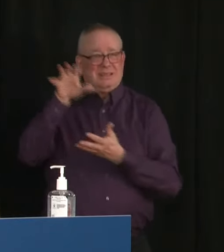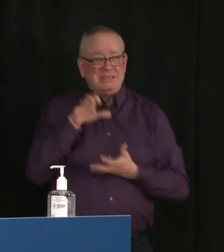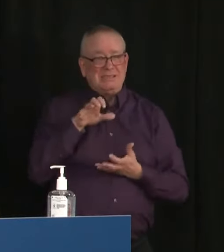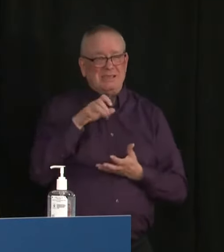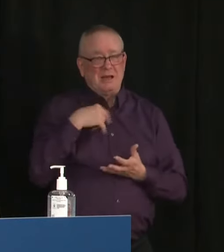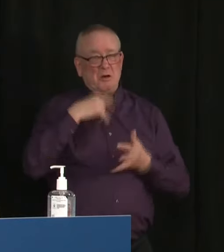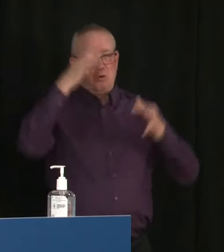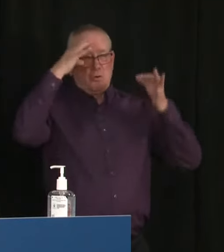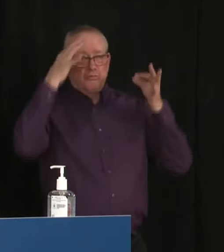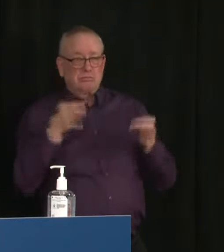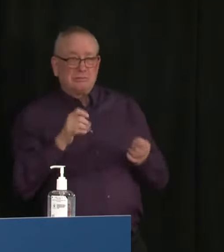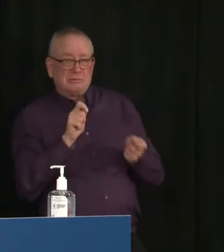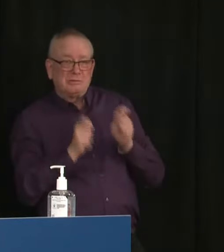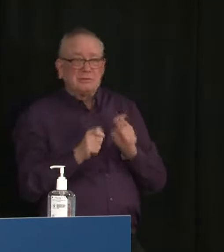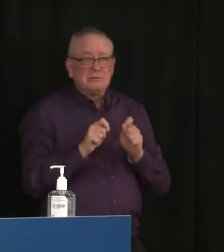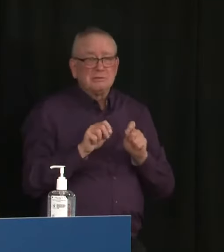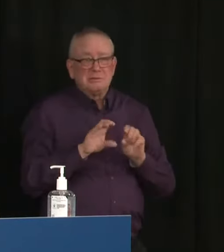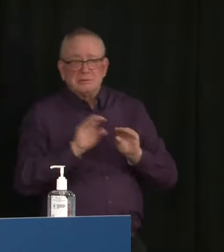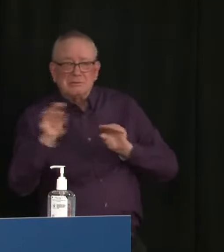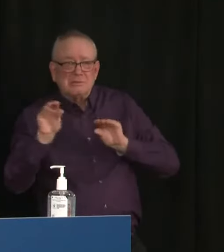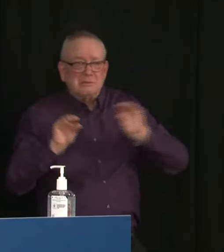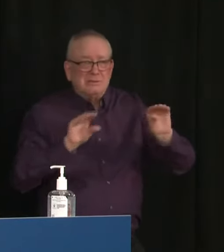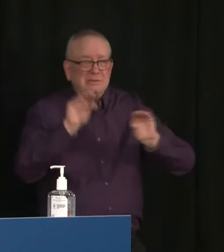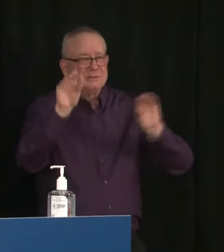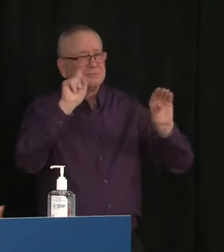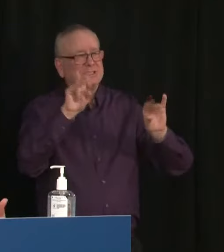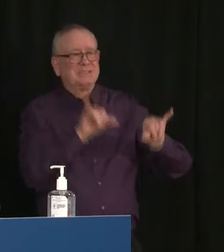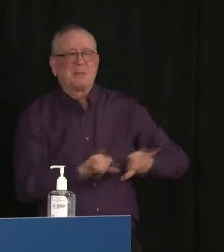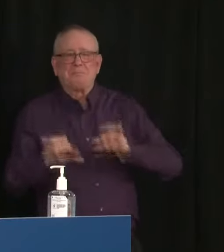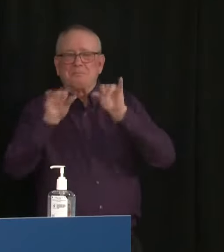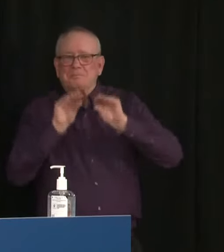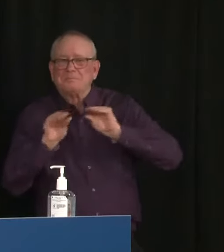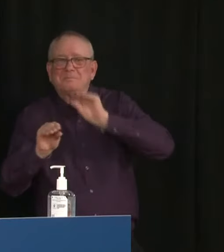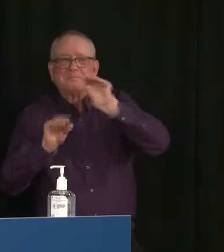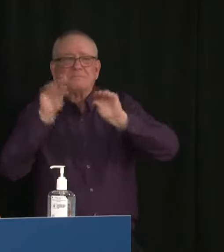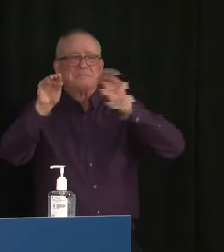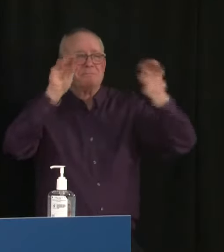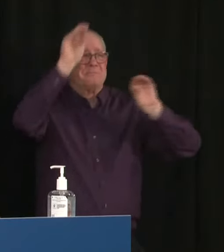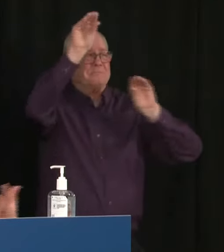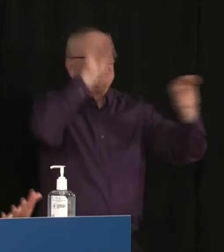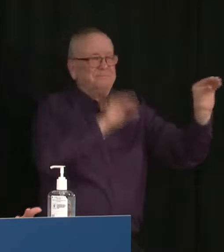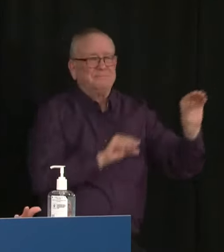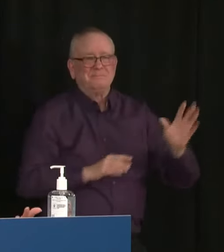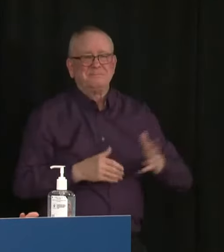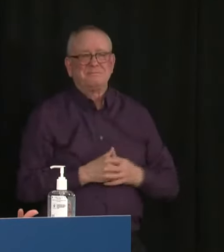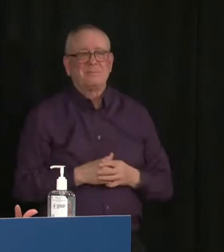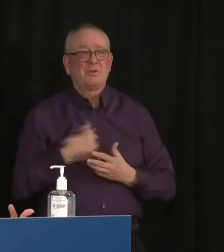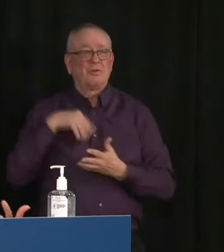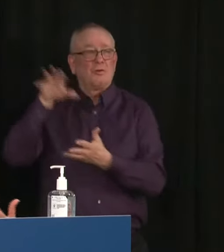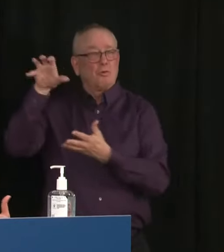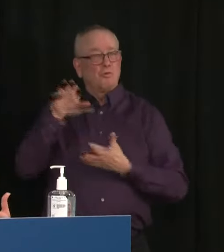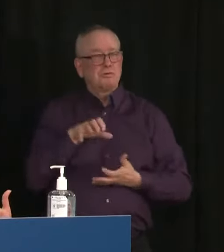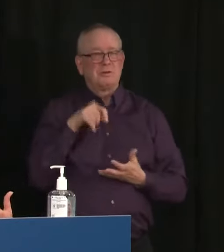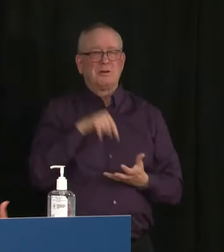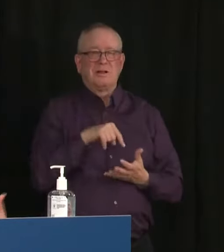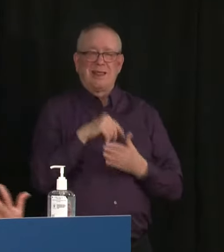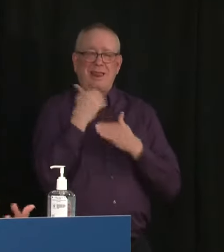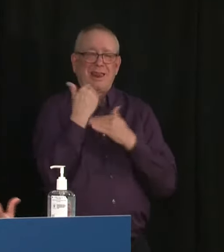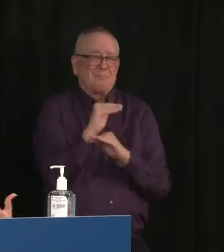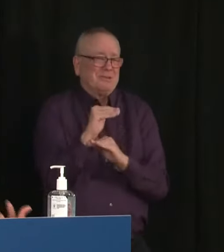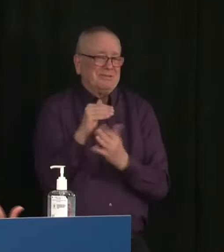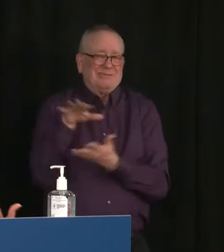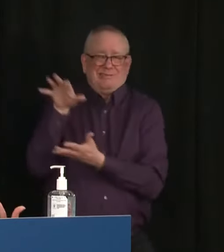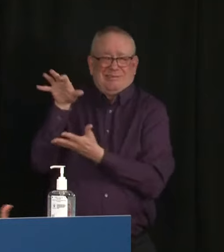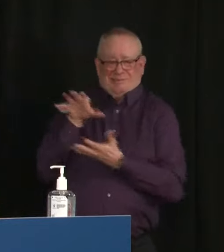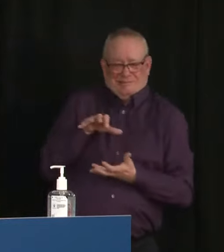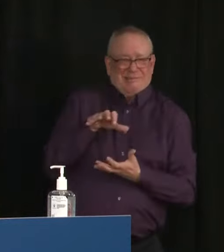have similar challenges as well. And again, because we have such a limited supply and we still have not been able to offer vaccine to all